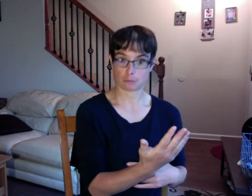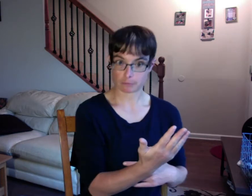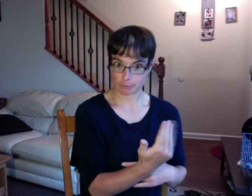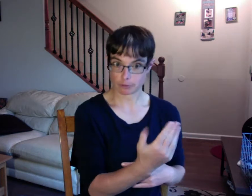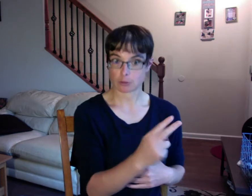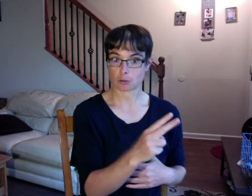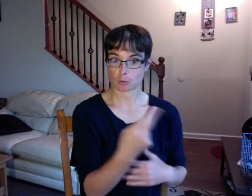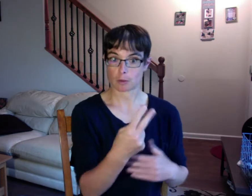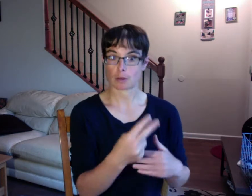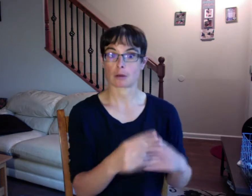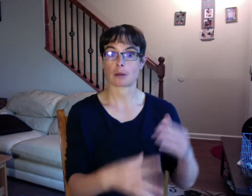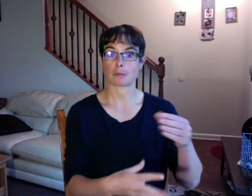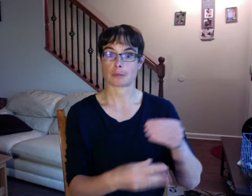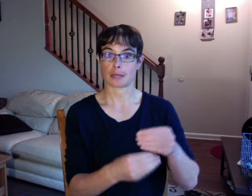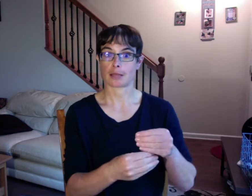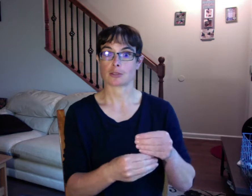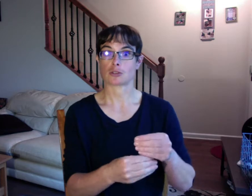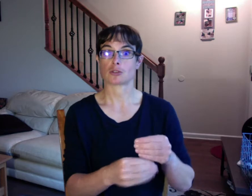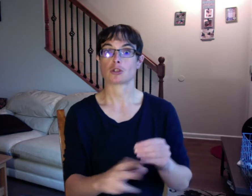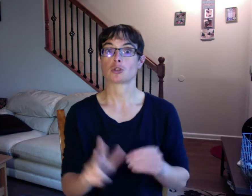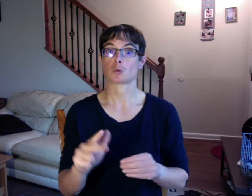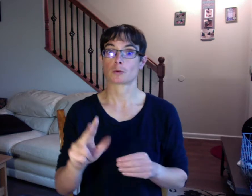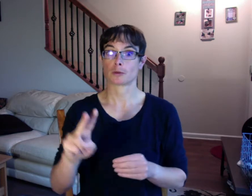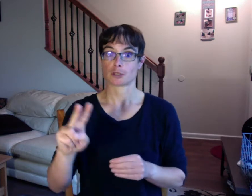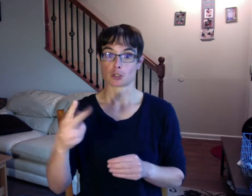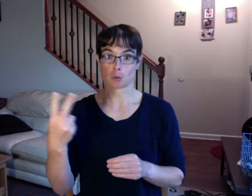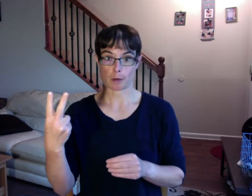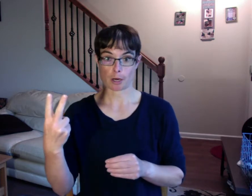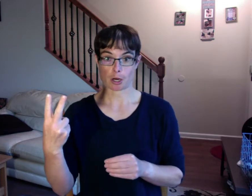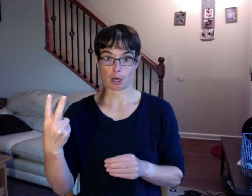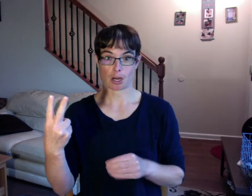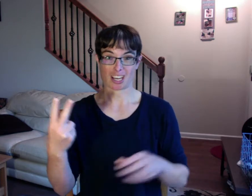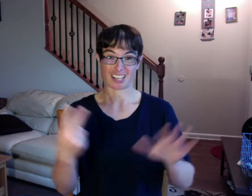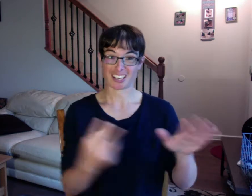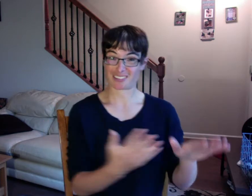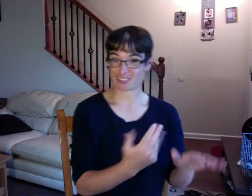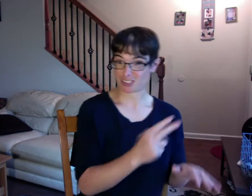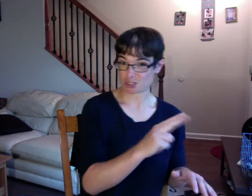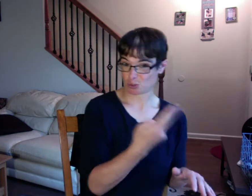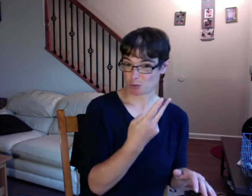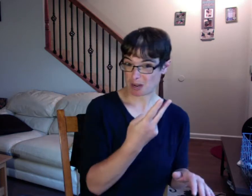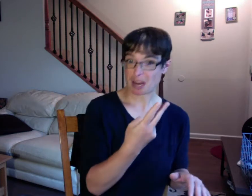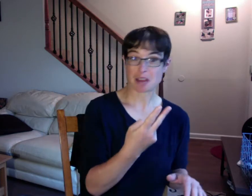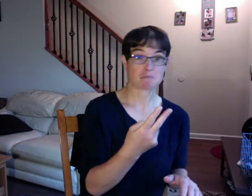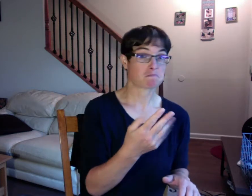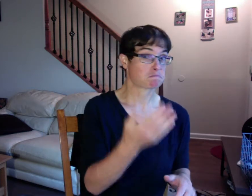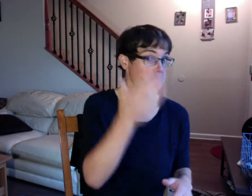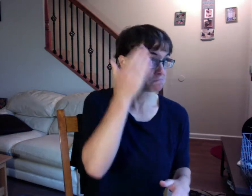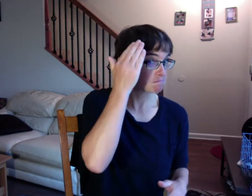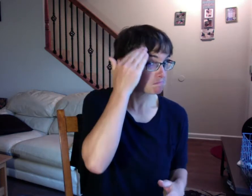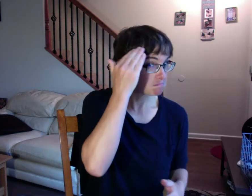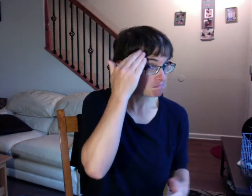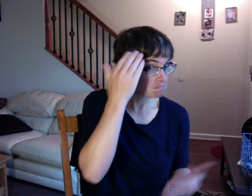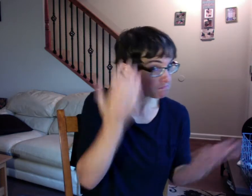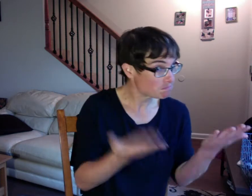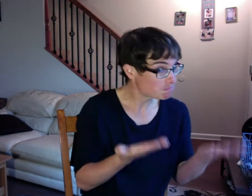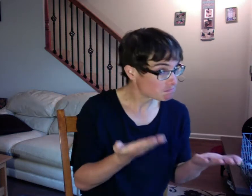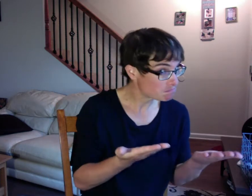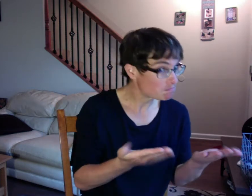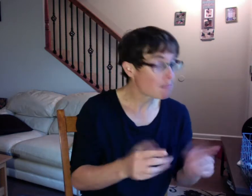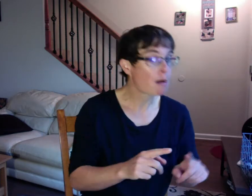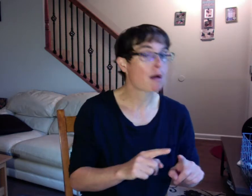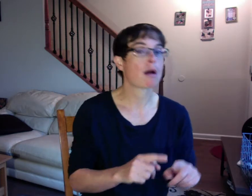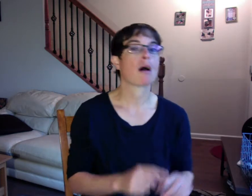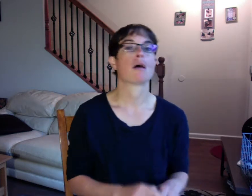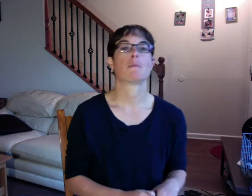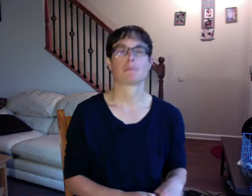You may know what 15 squared is. You may not know what 23 squared is. 15 times 15